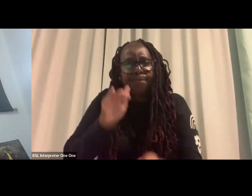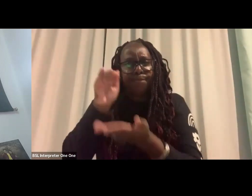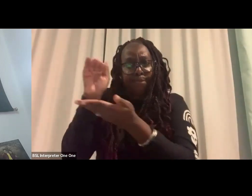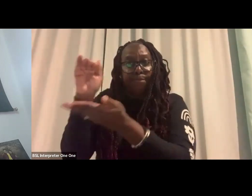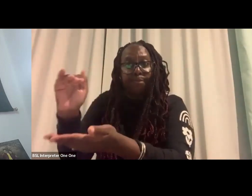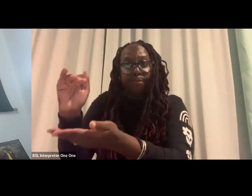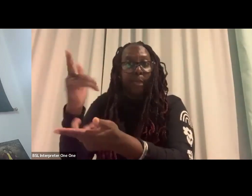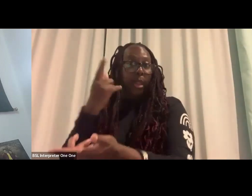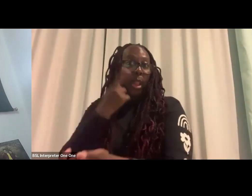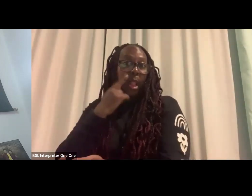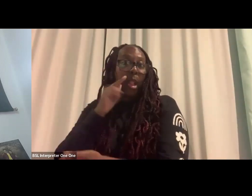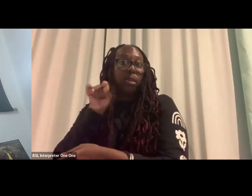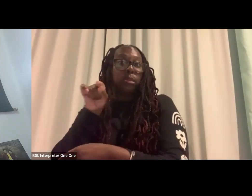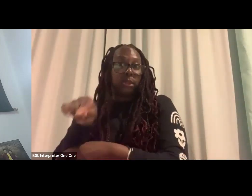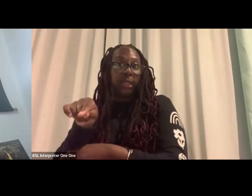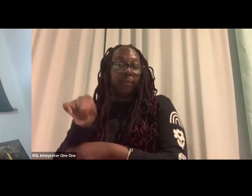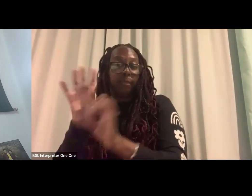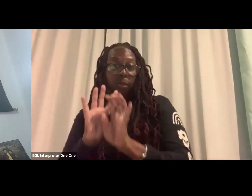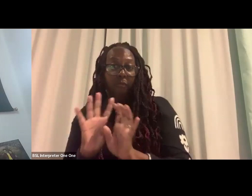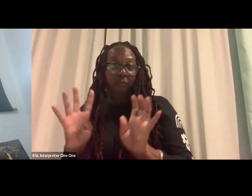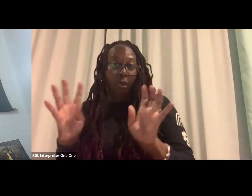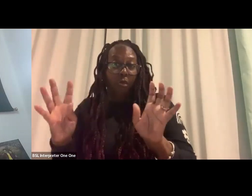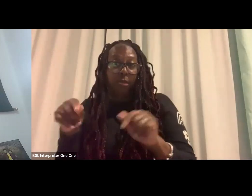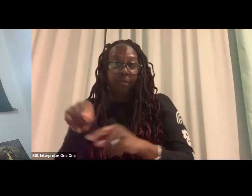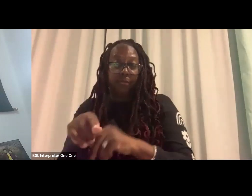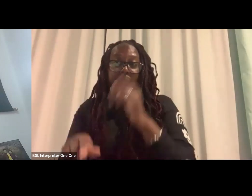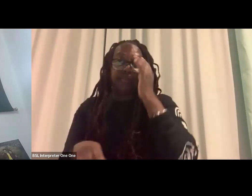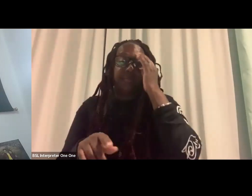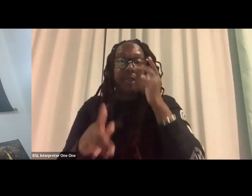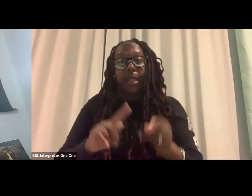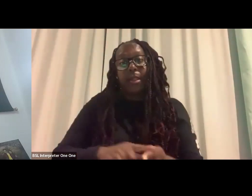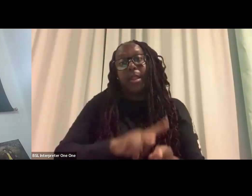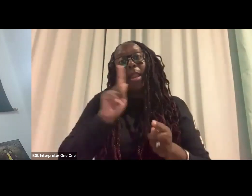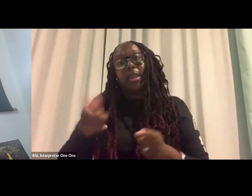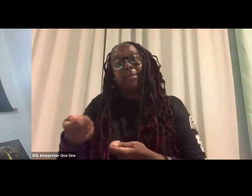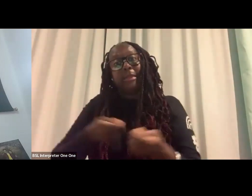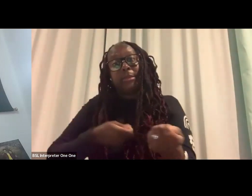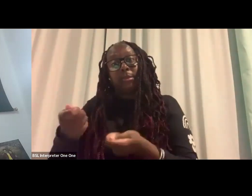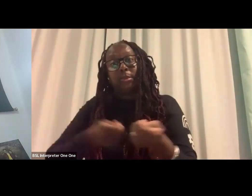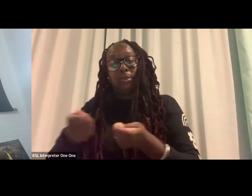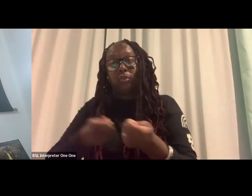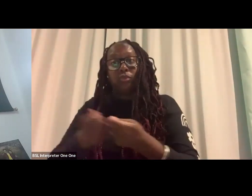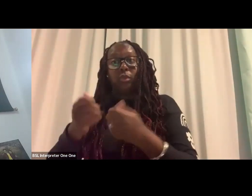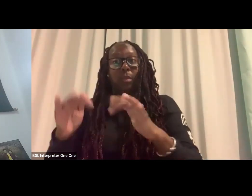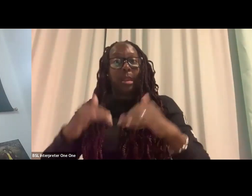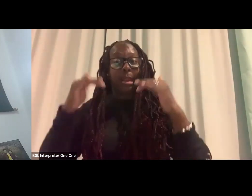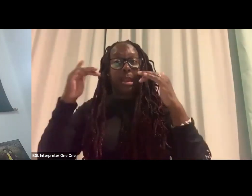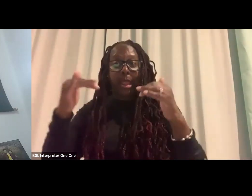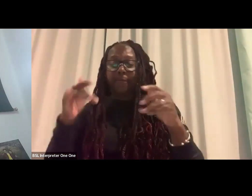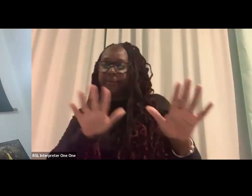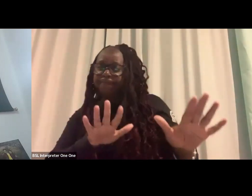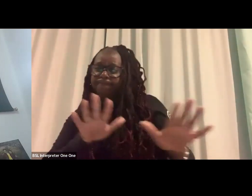in that forum, and then that will be taken to the district level. District level will also try to